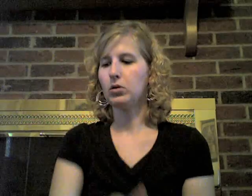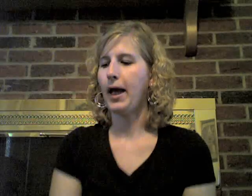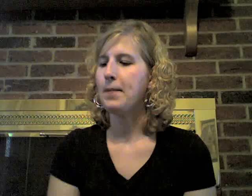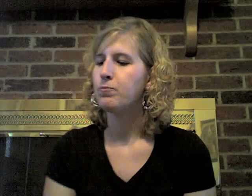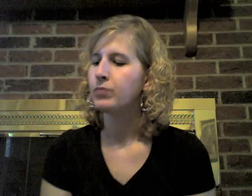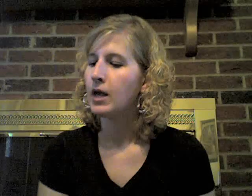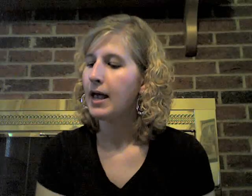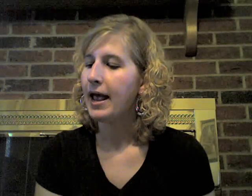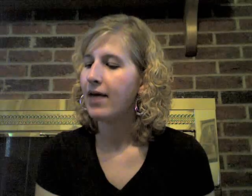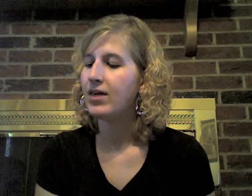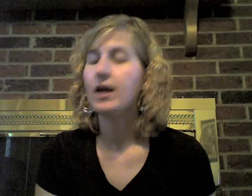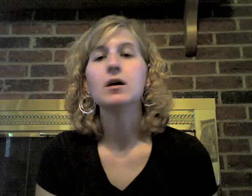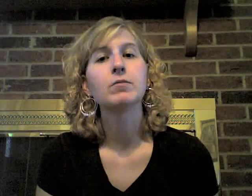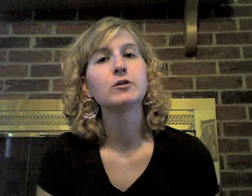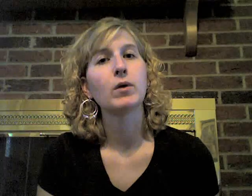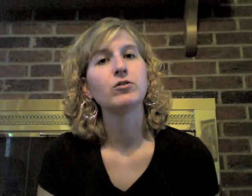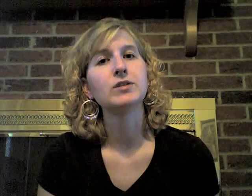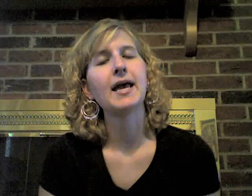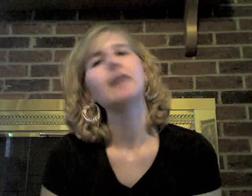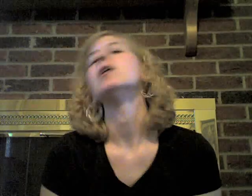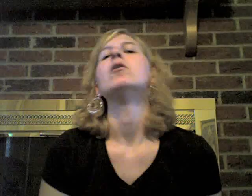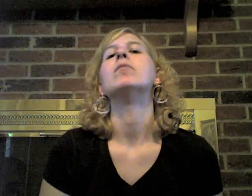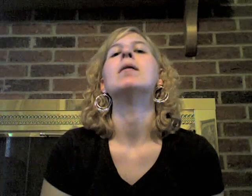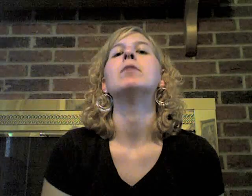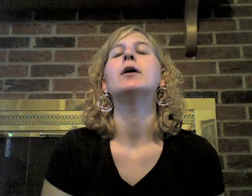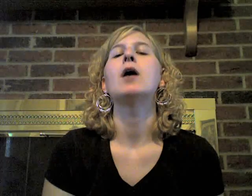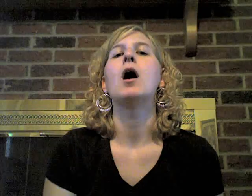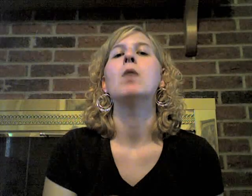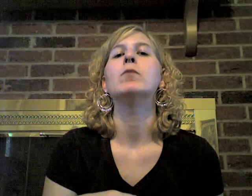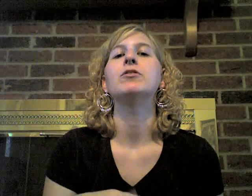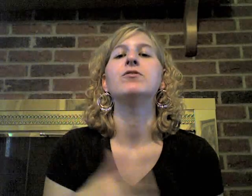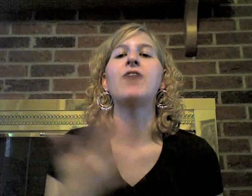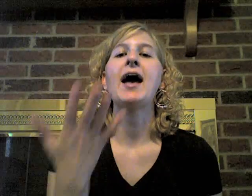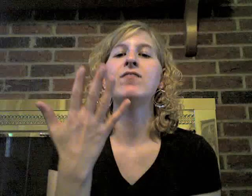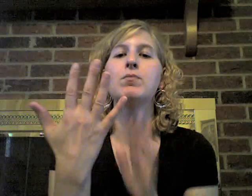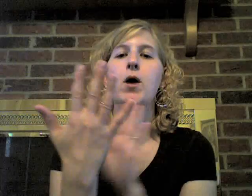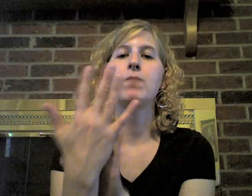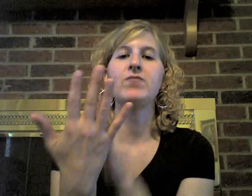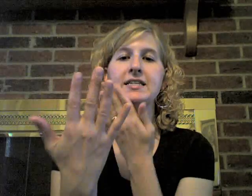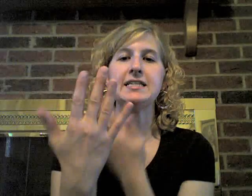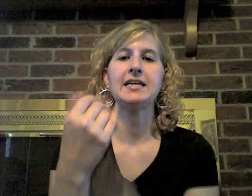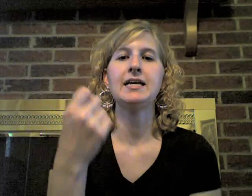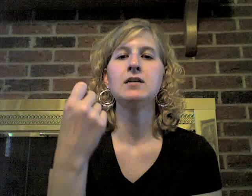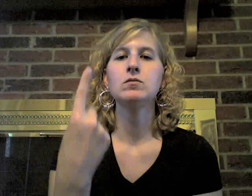Okay, and then numbers 1 through 10. Remember, 1 through 5, the palm faces in.